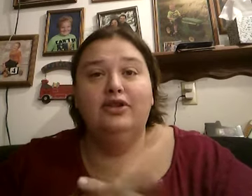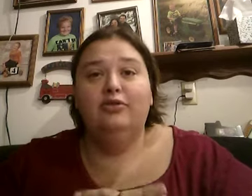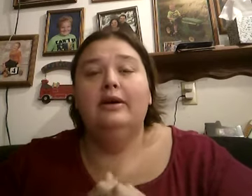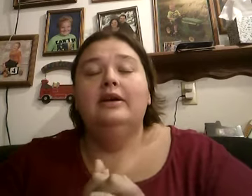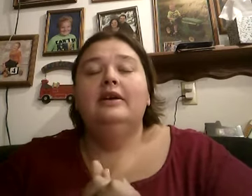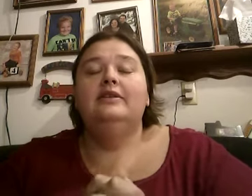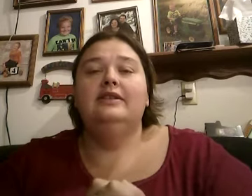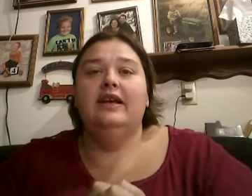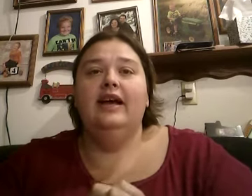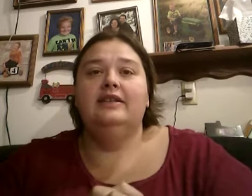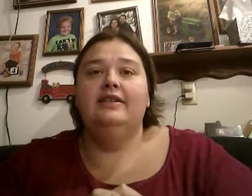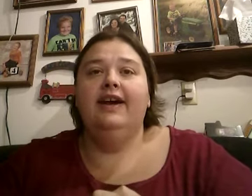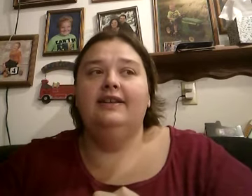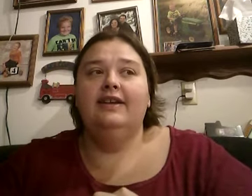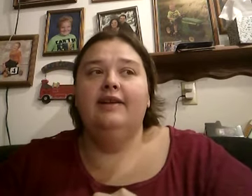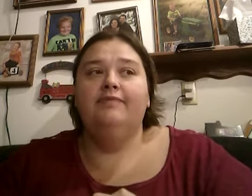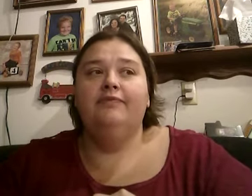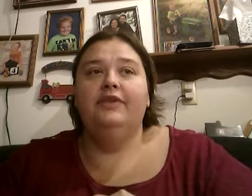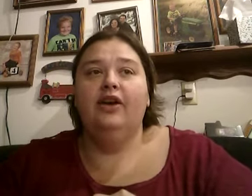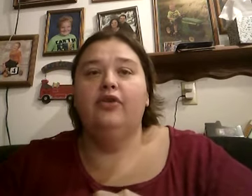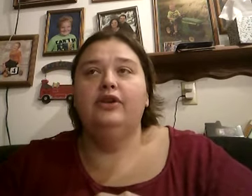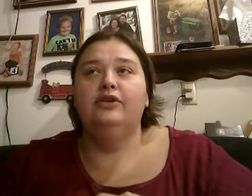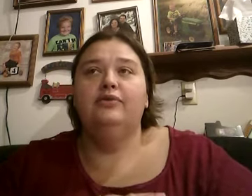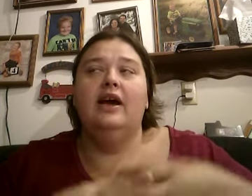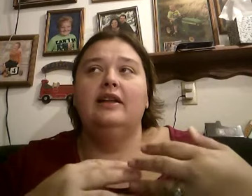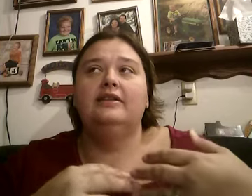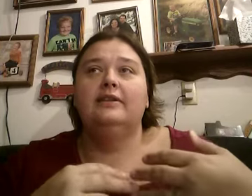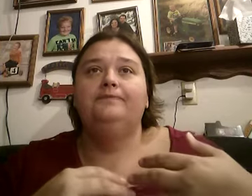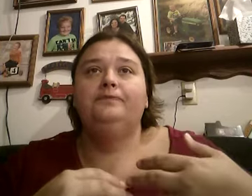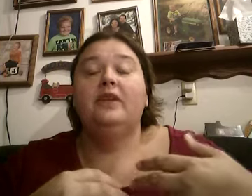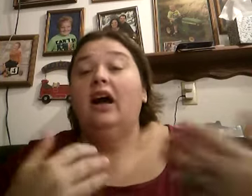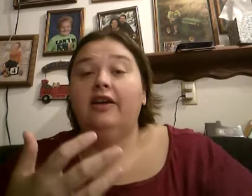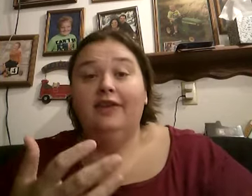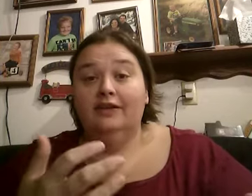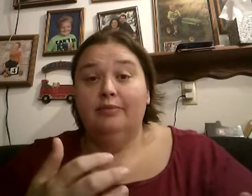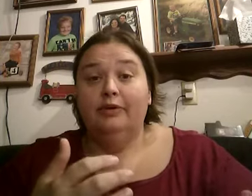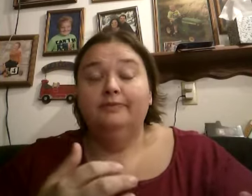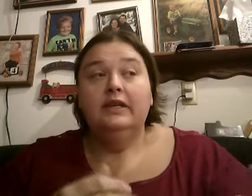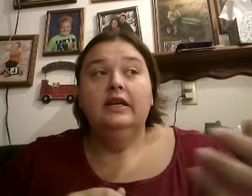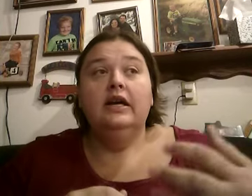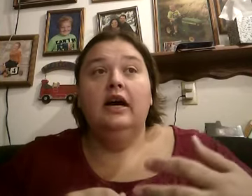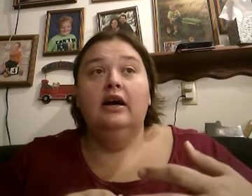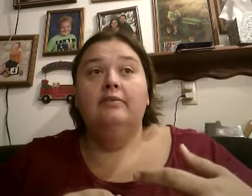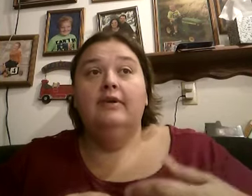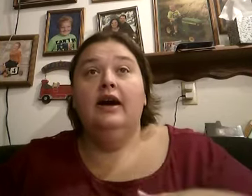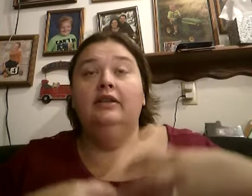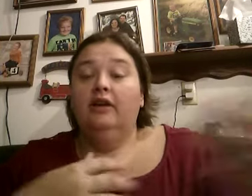YouTube decides that they're going to not... I'll give an example. I love